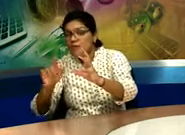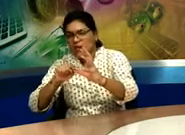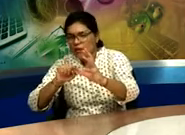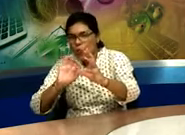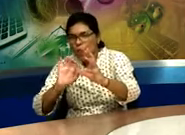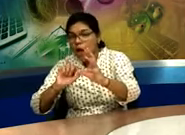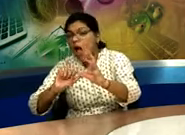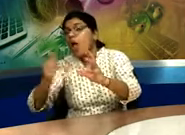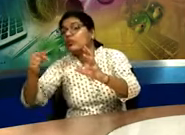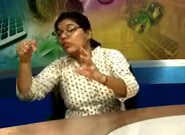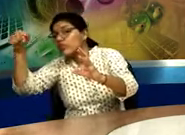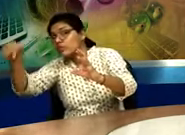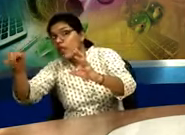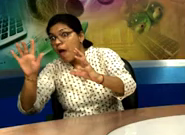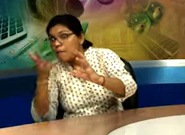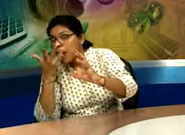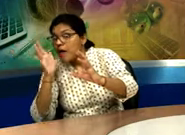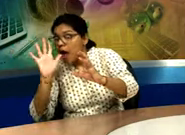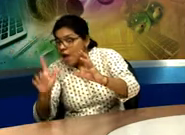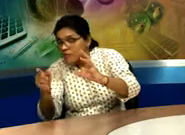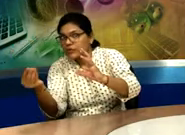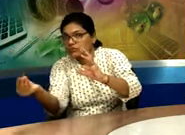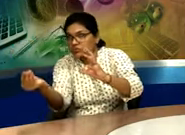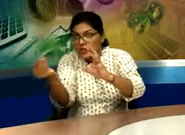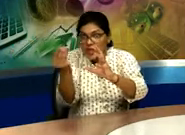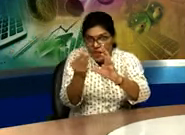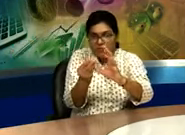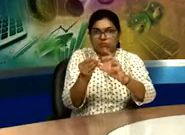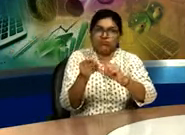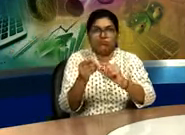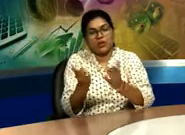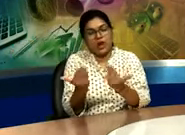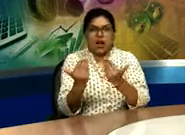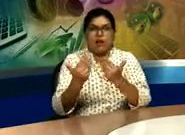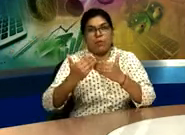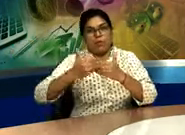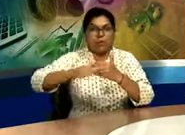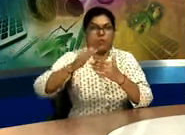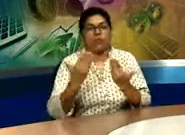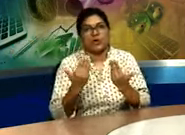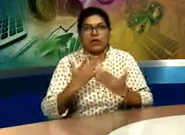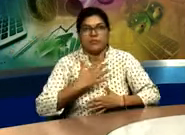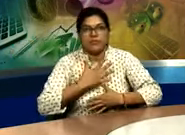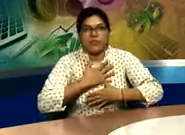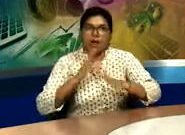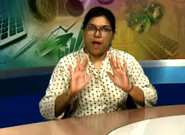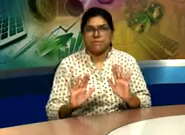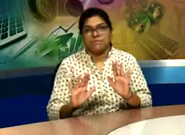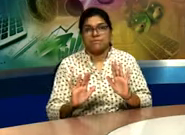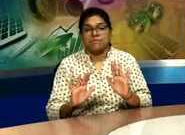Maybe could these symbols have been built by Martians, means the people from Mars,